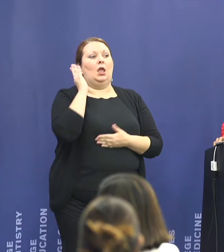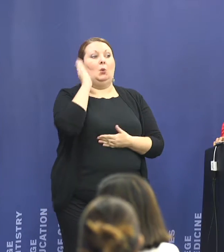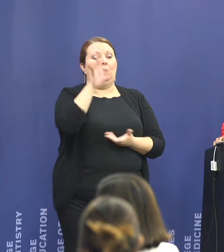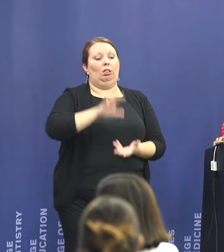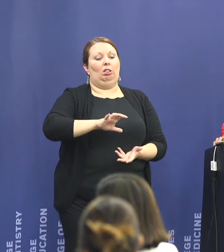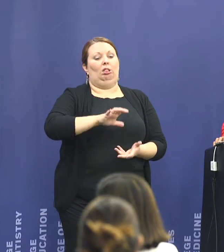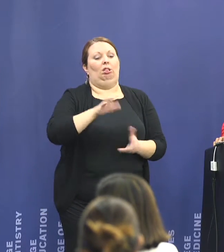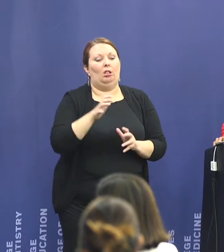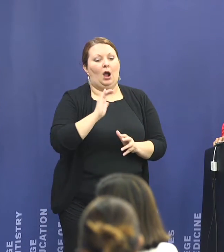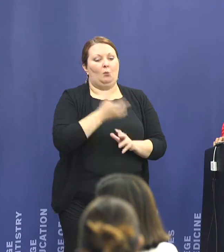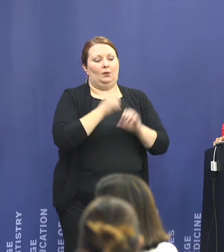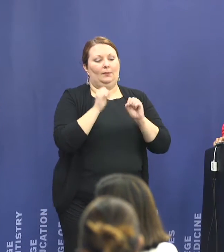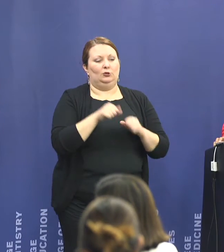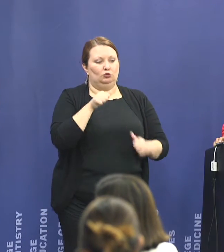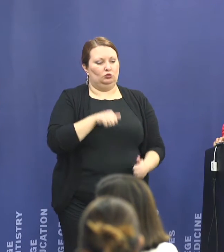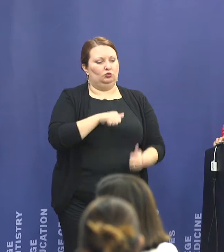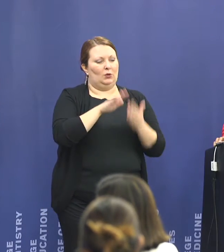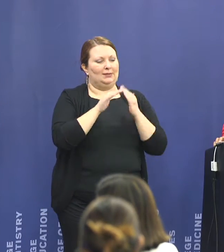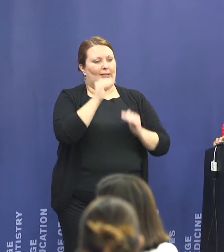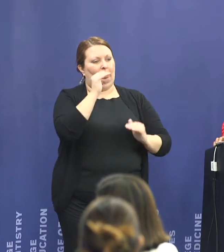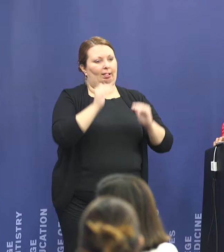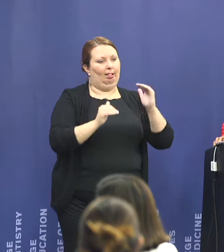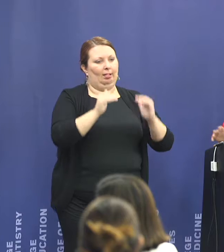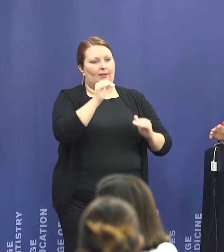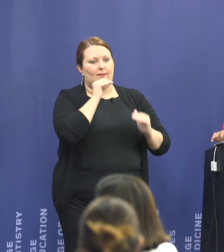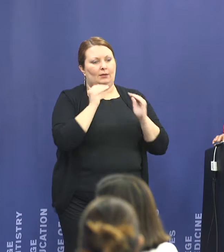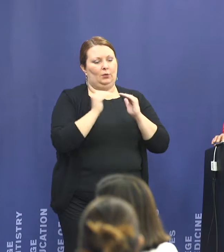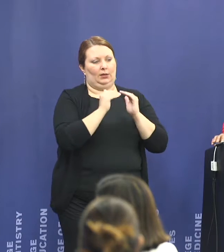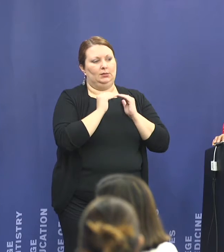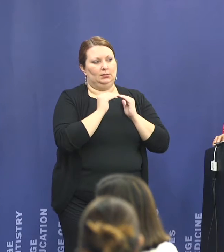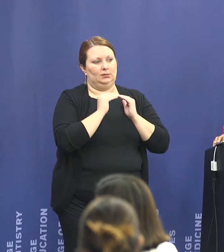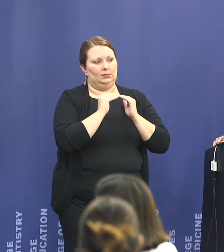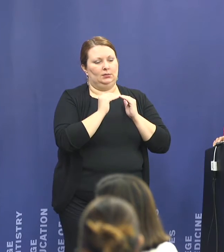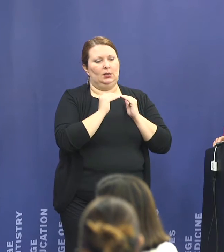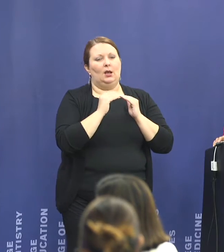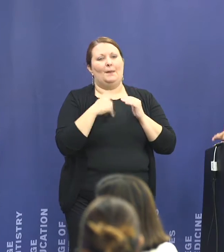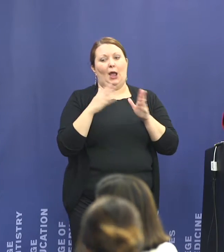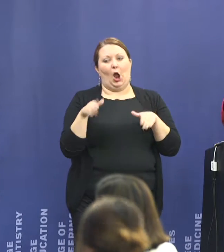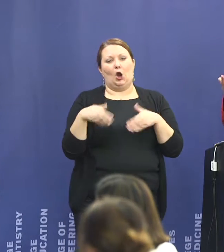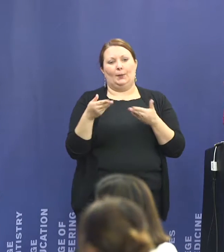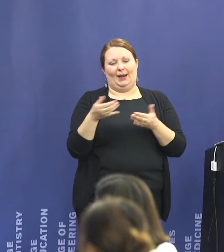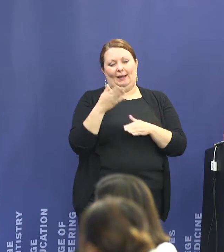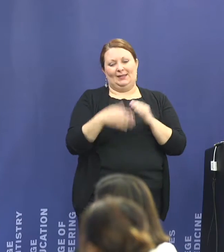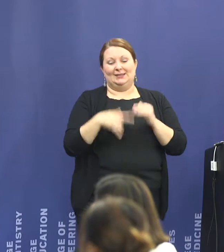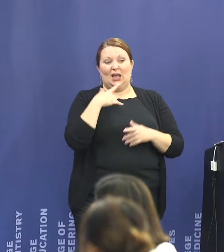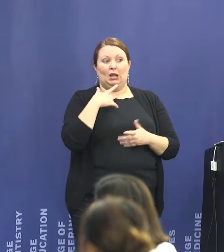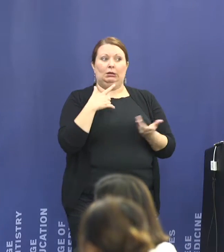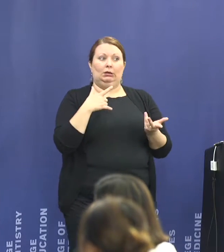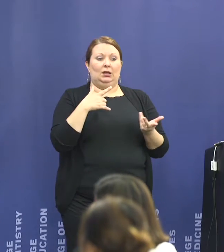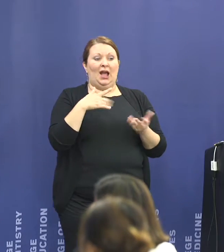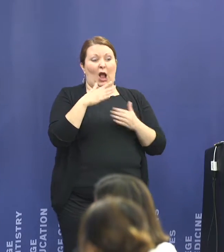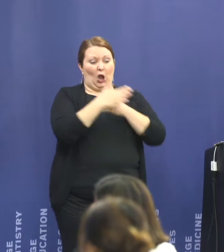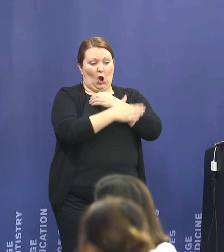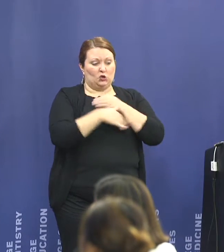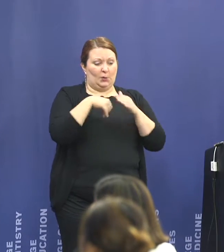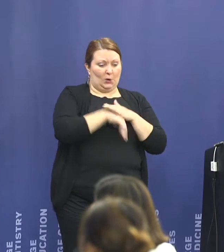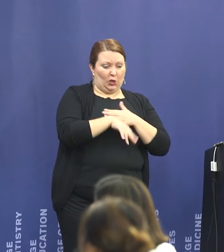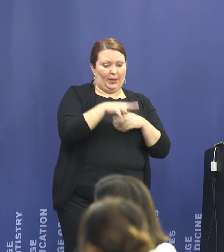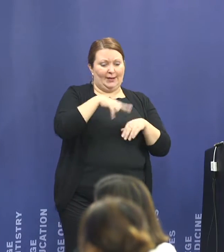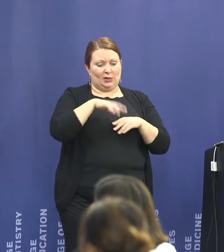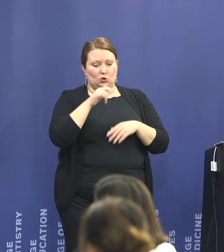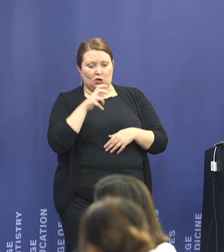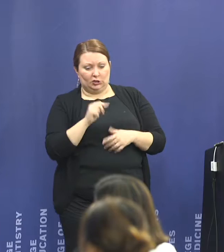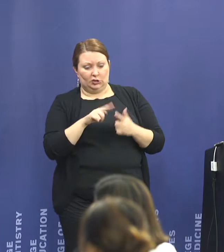our ability to address inequities. So argument, I'll end by saying treating country of birth, national